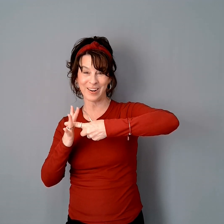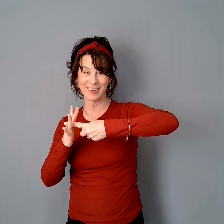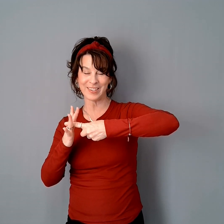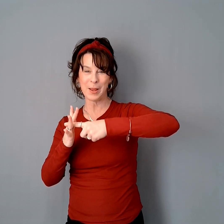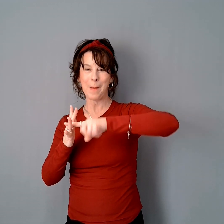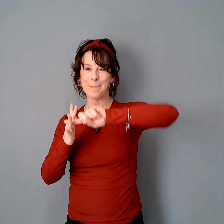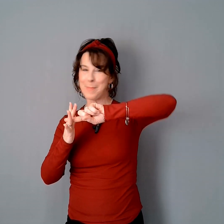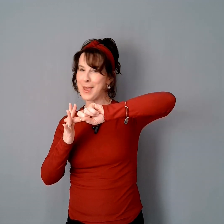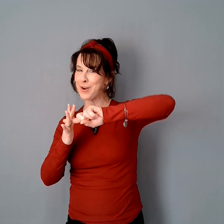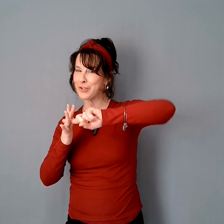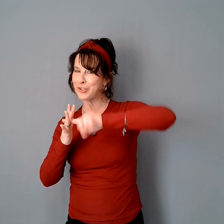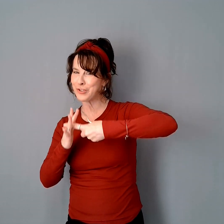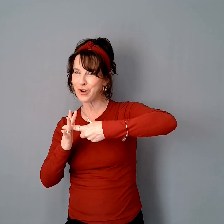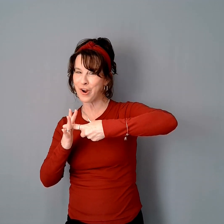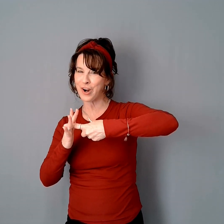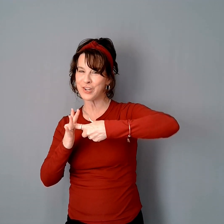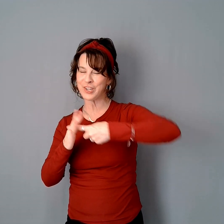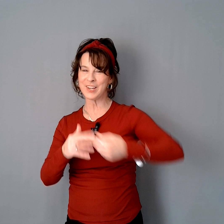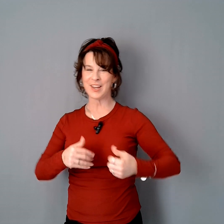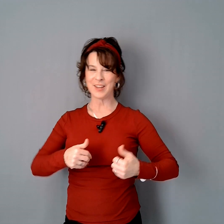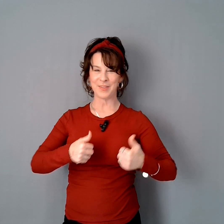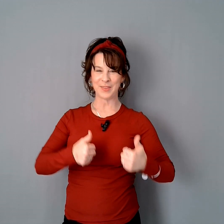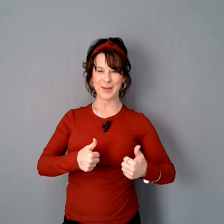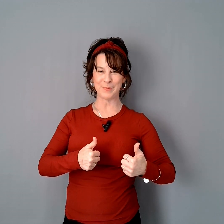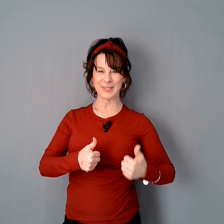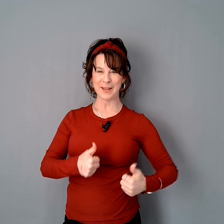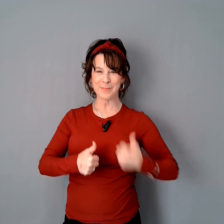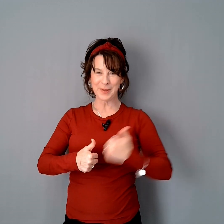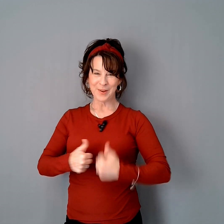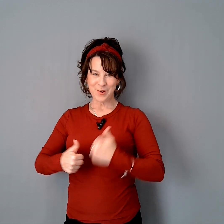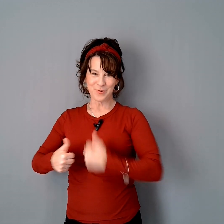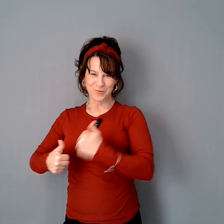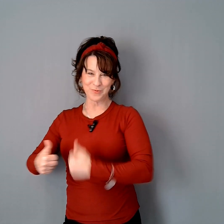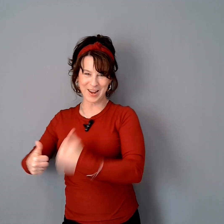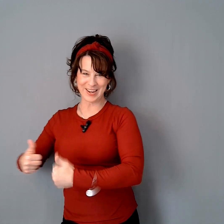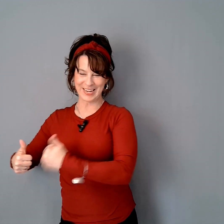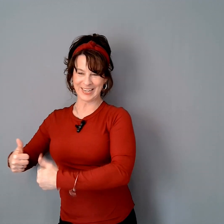start. Better start. Thumbs up. Running.